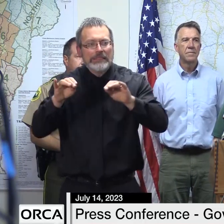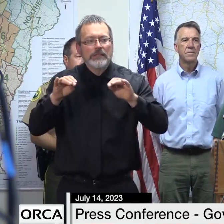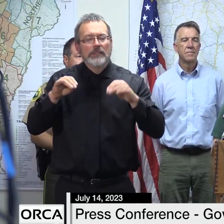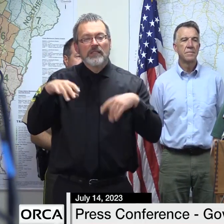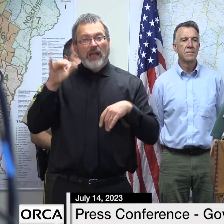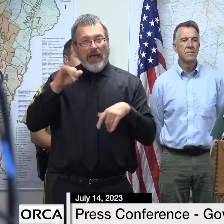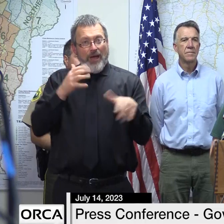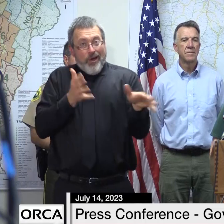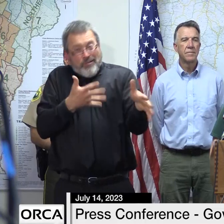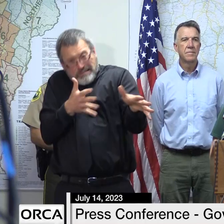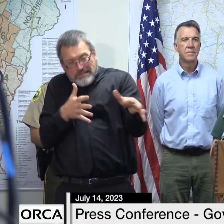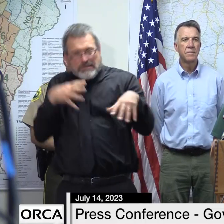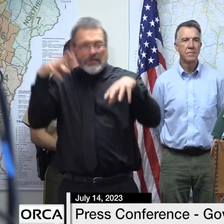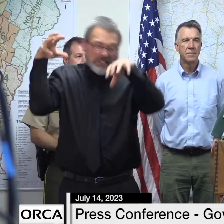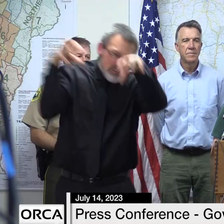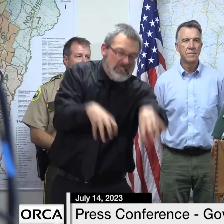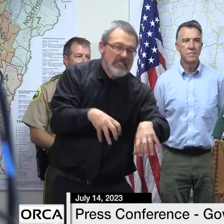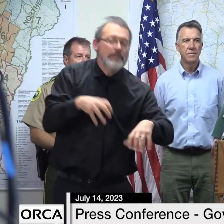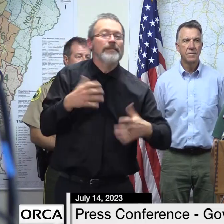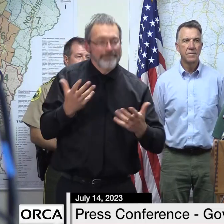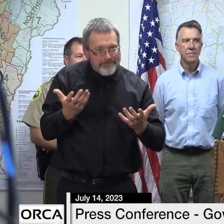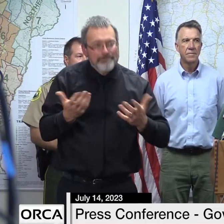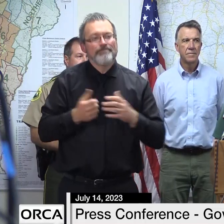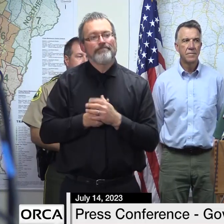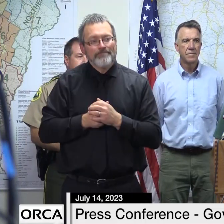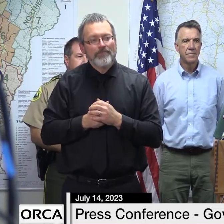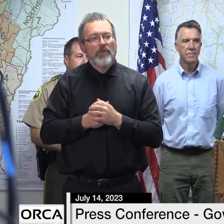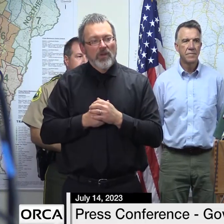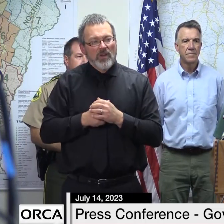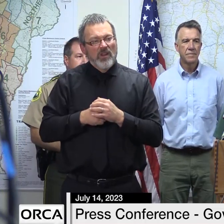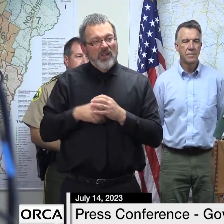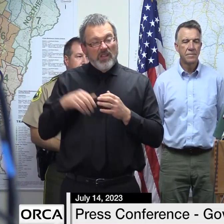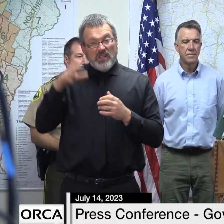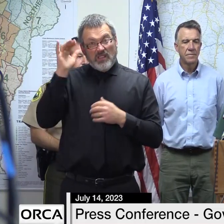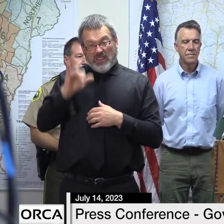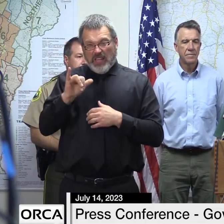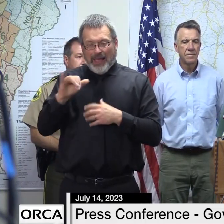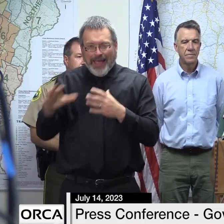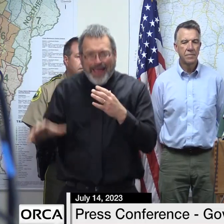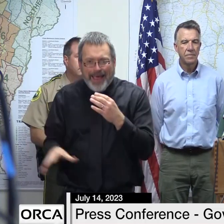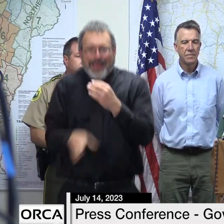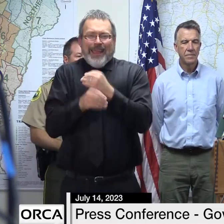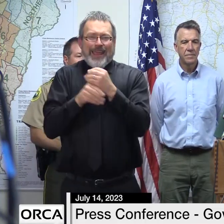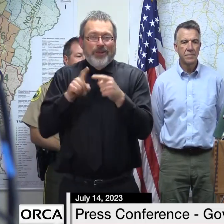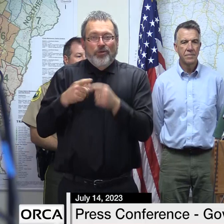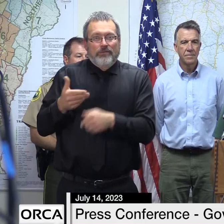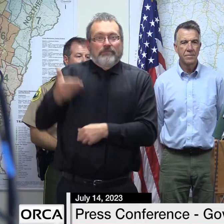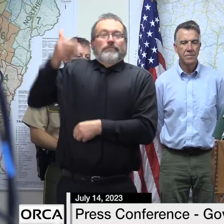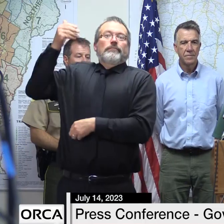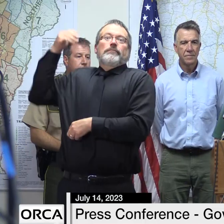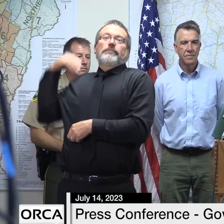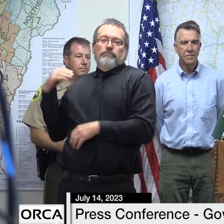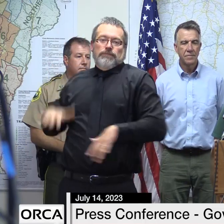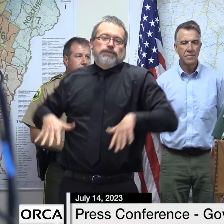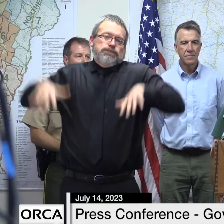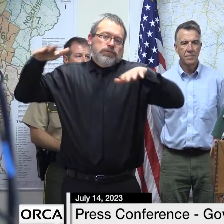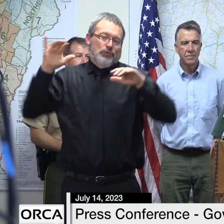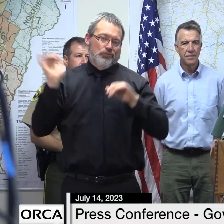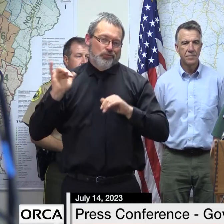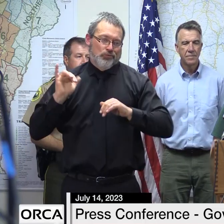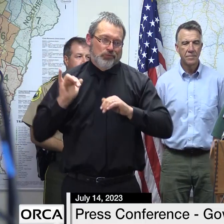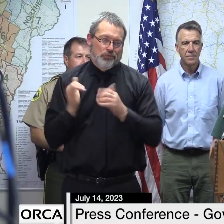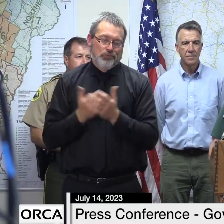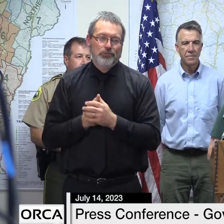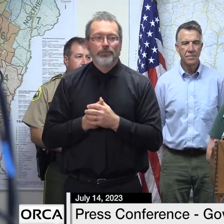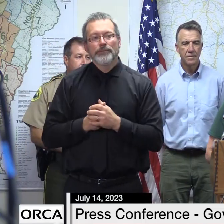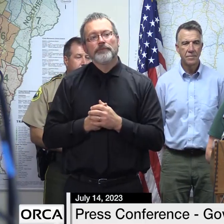thunderstorms complicated an already devastating situation locally. in many communities.